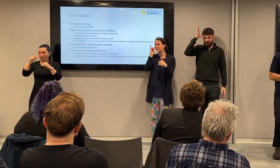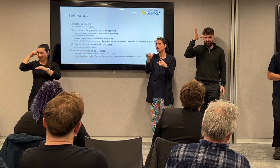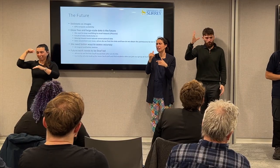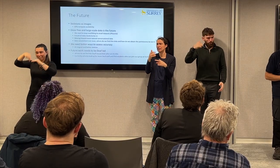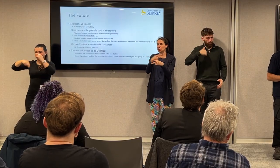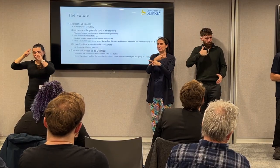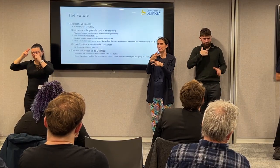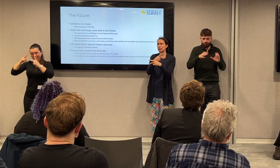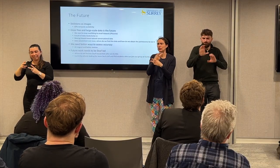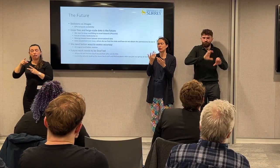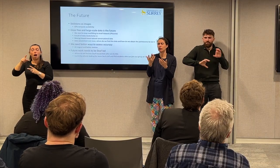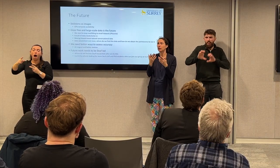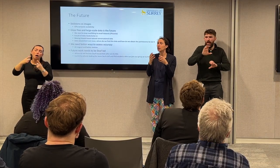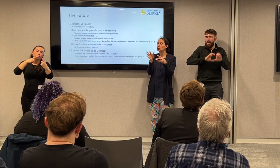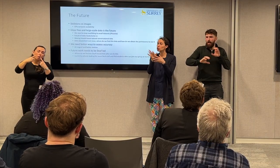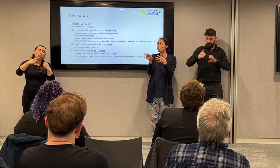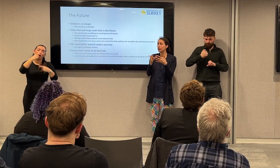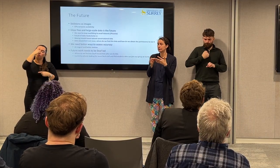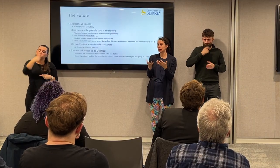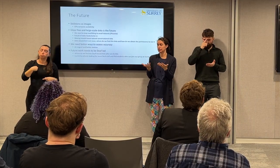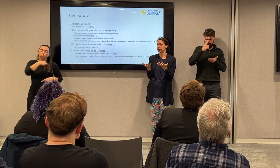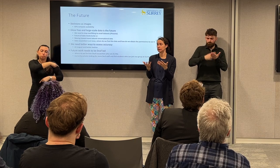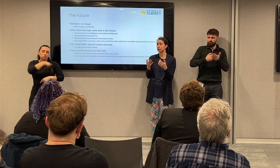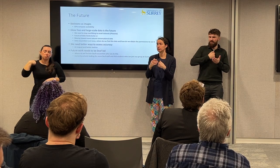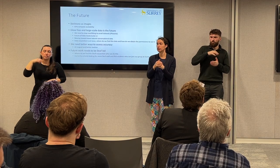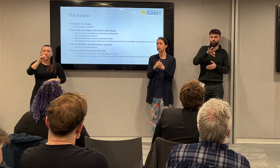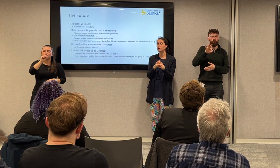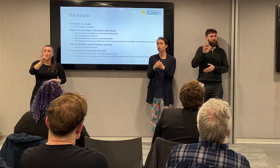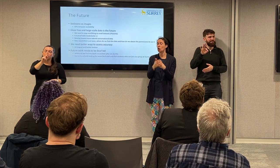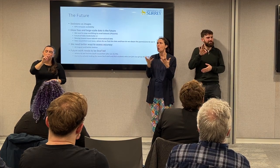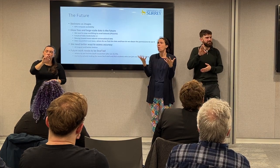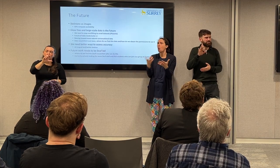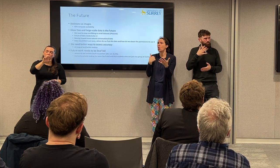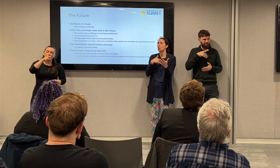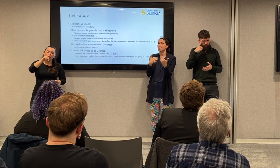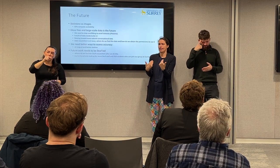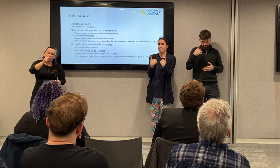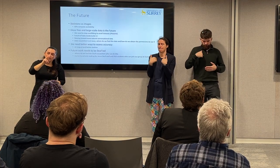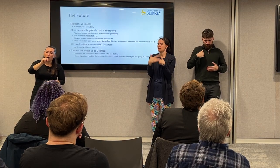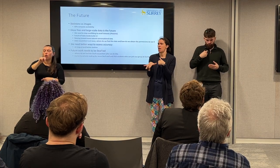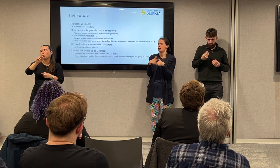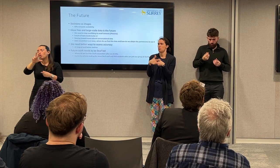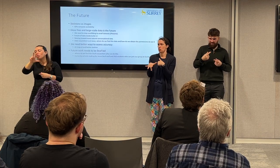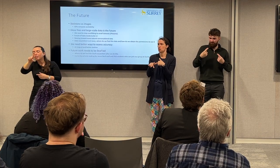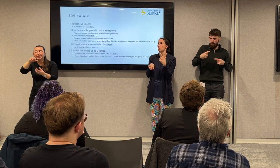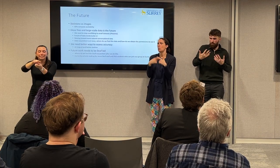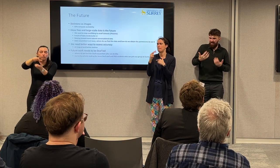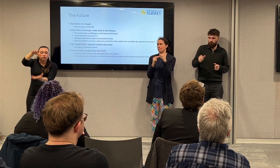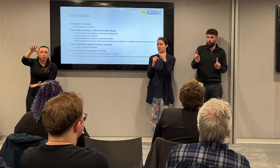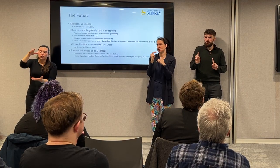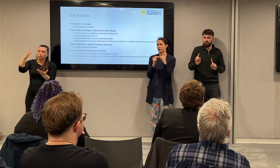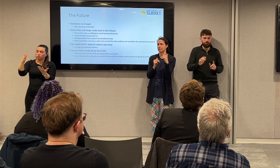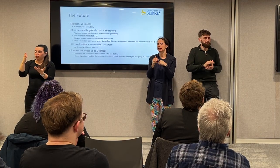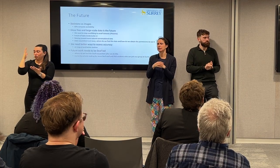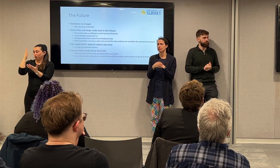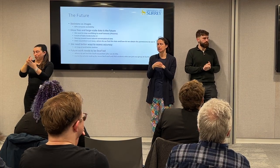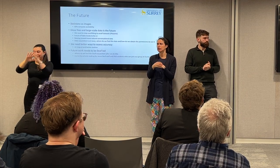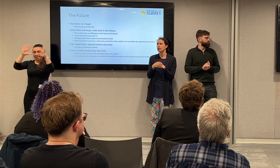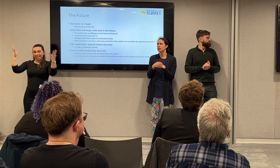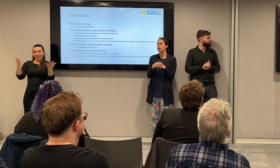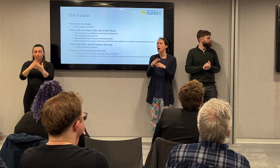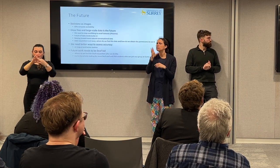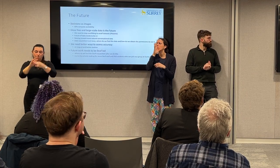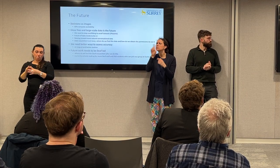lab is largely to do with what we have available when we're building systems. I've talked a little bit